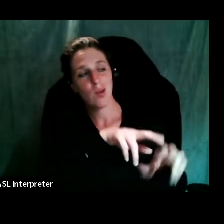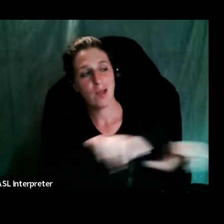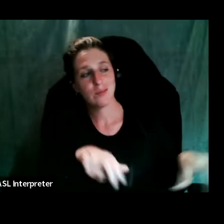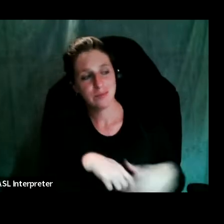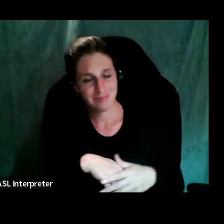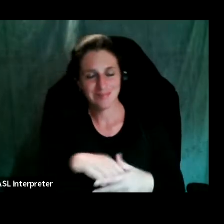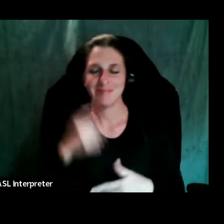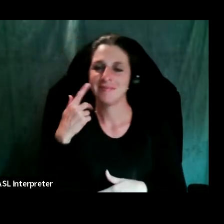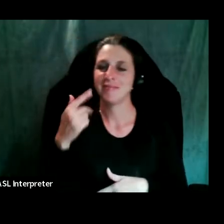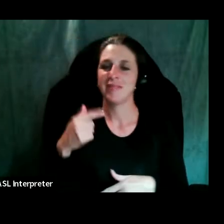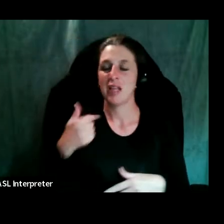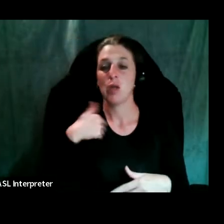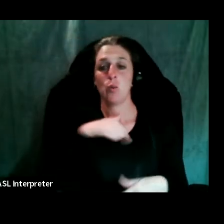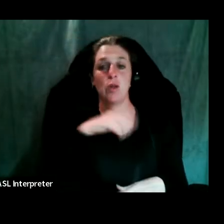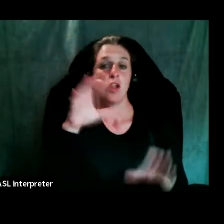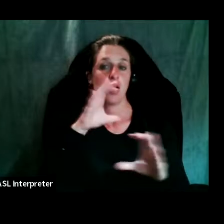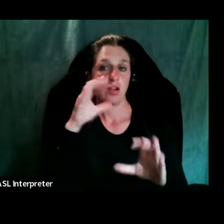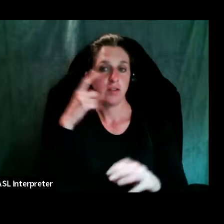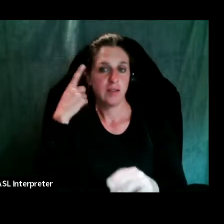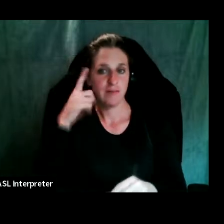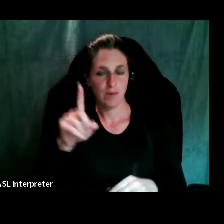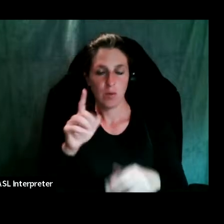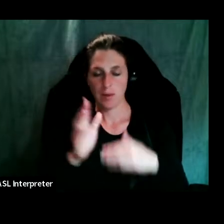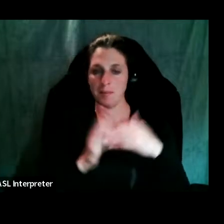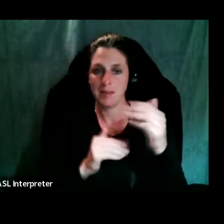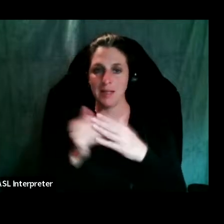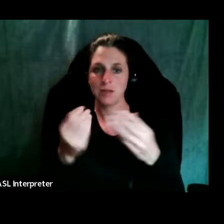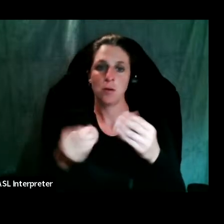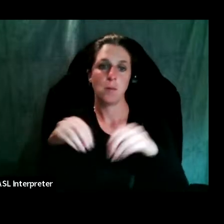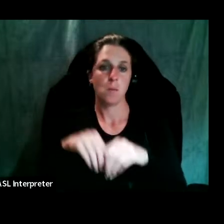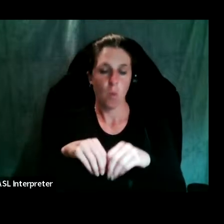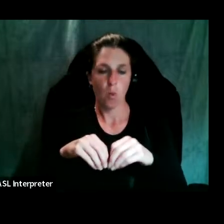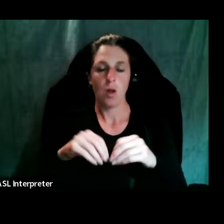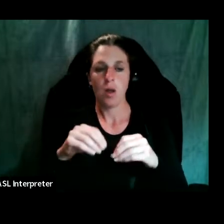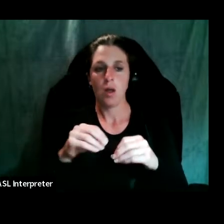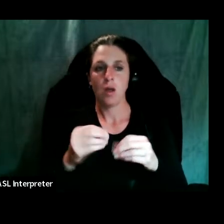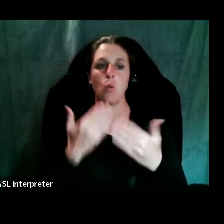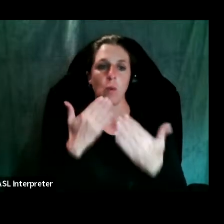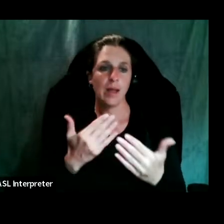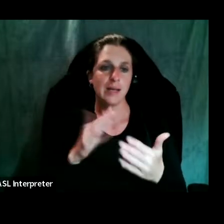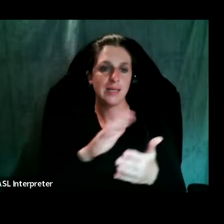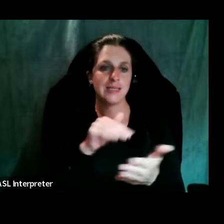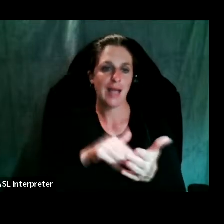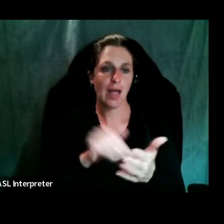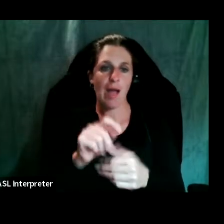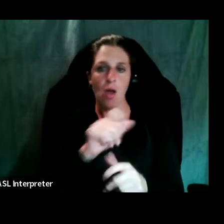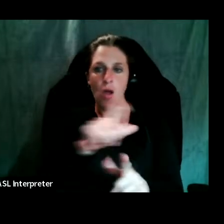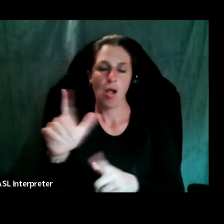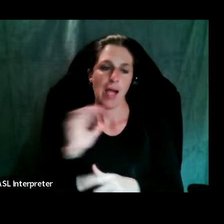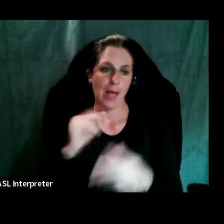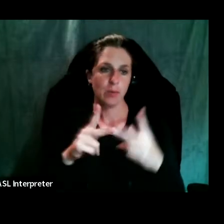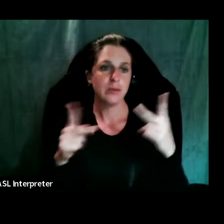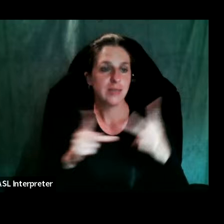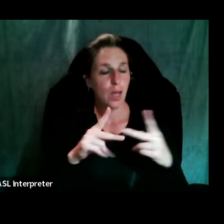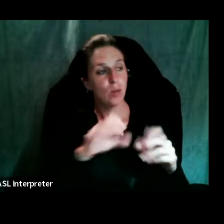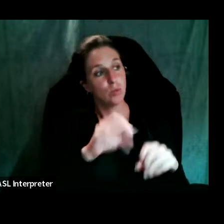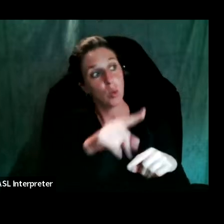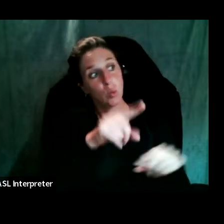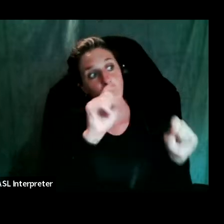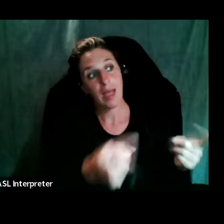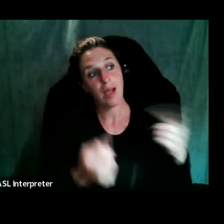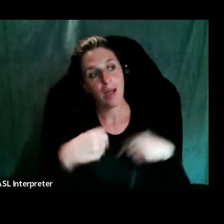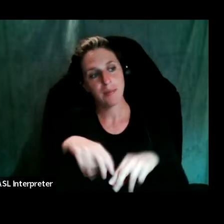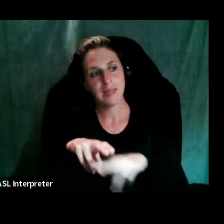looking to build out more wellness centers at all of our sites so that you can come and take a seat. Yes. Oh,